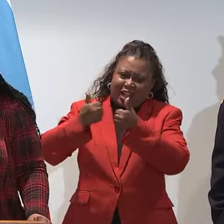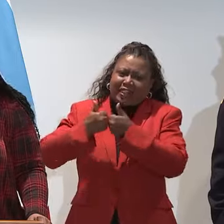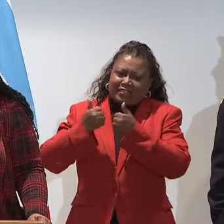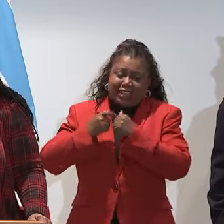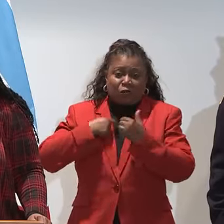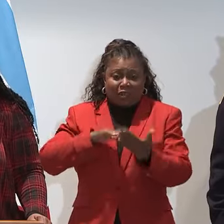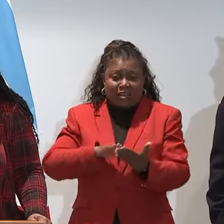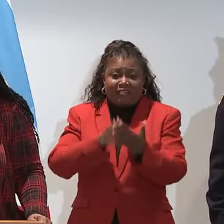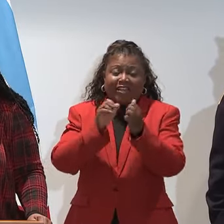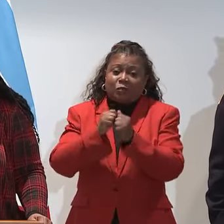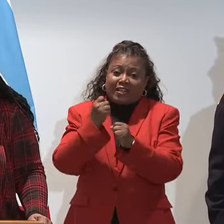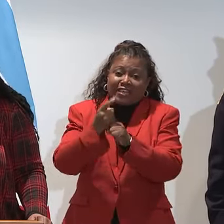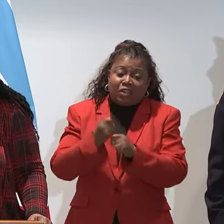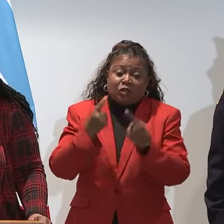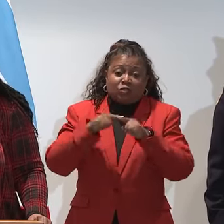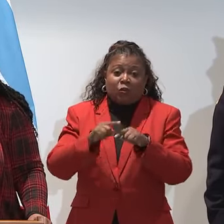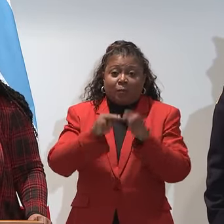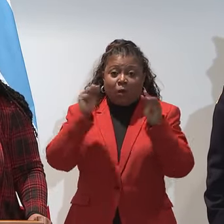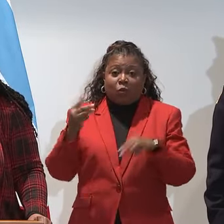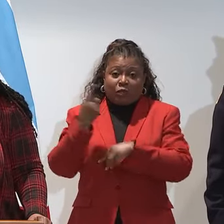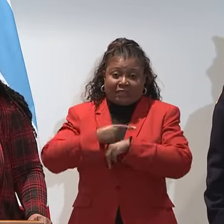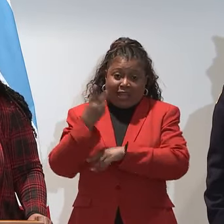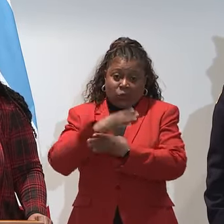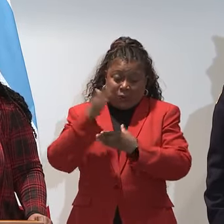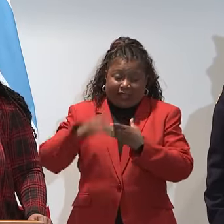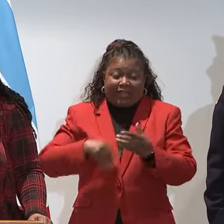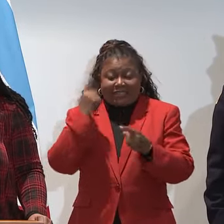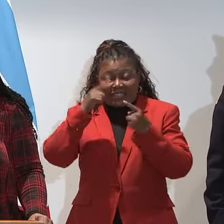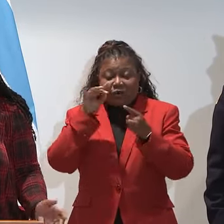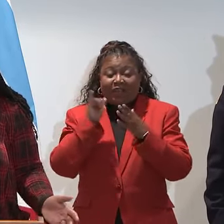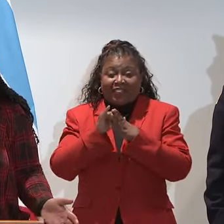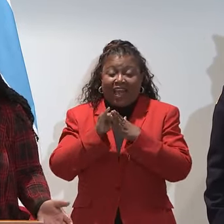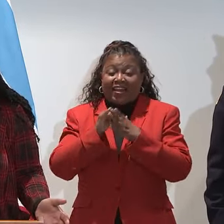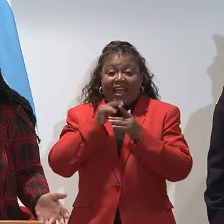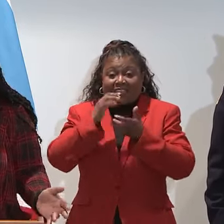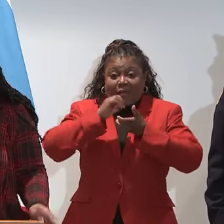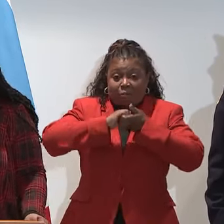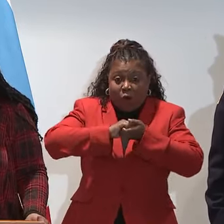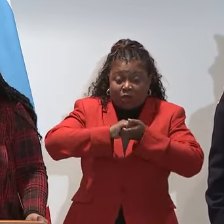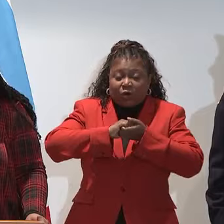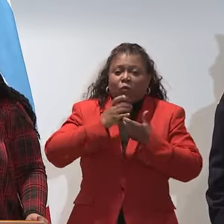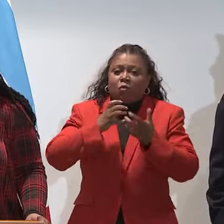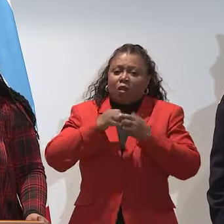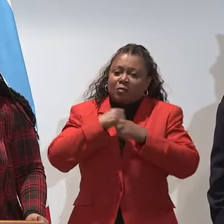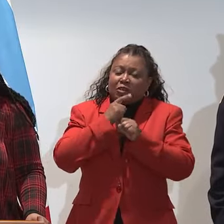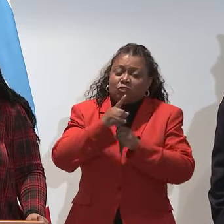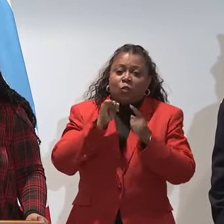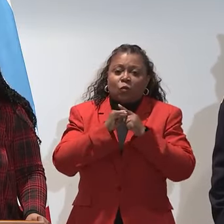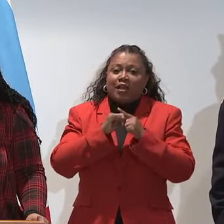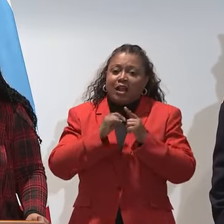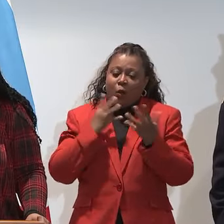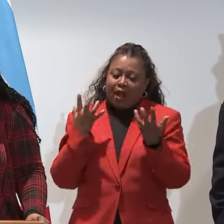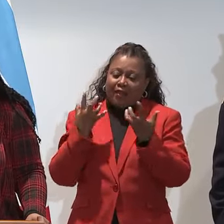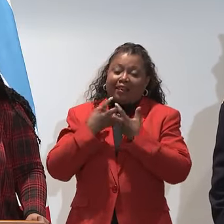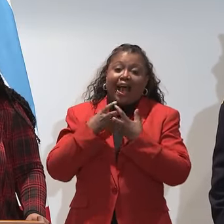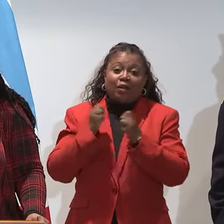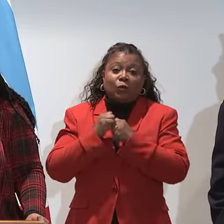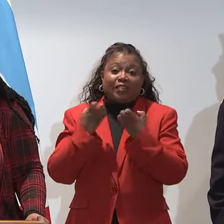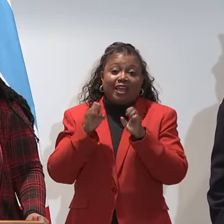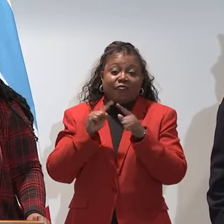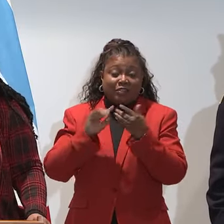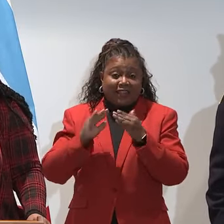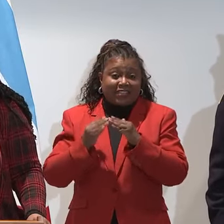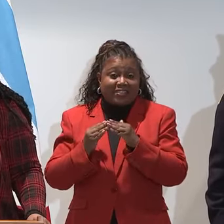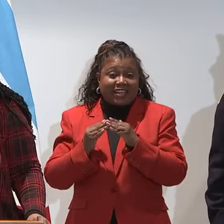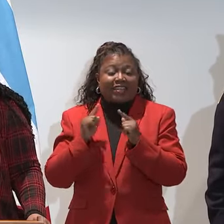that we are faced with yearly during Memorial Day weekend, considering that, and as a partner, We want to ensure that we are aligned with the efforts of the